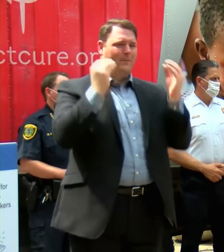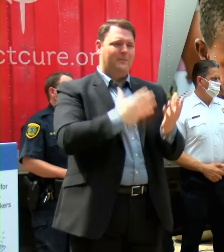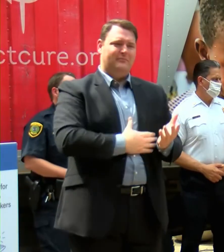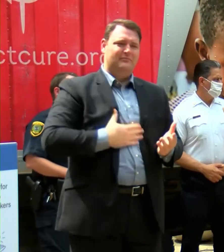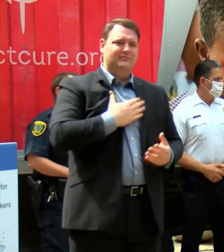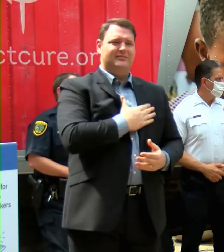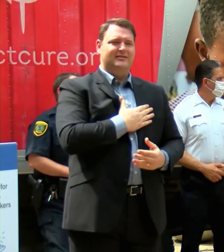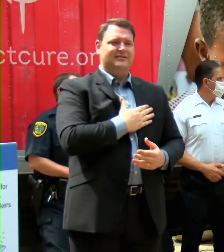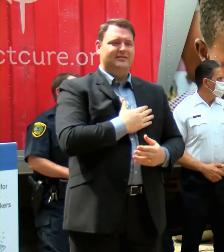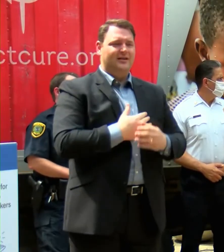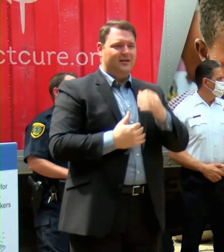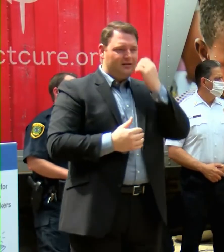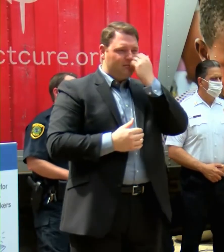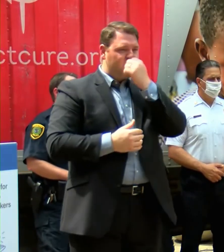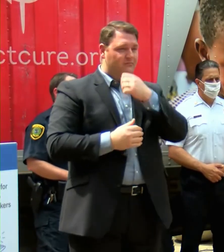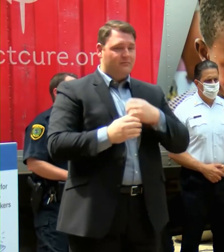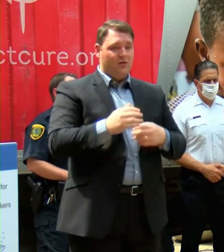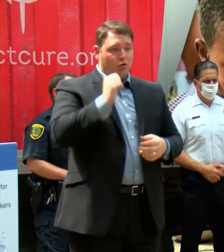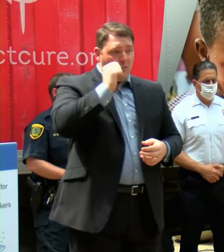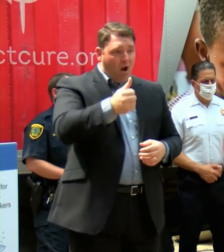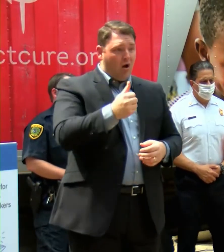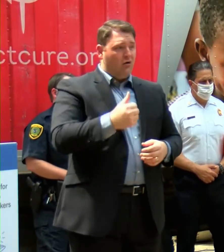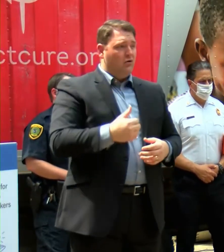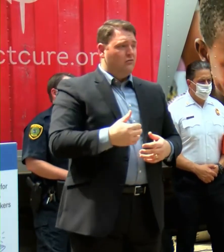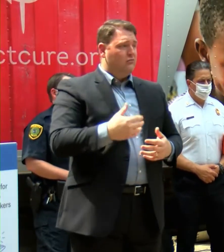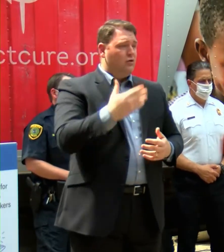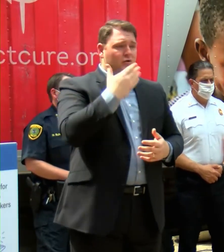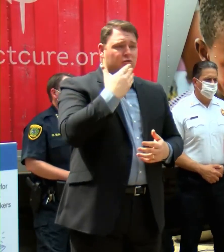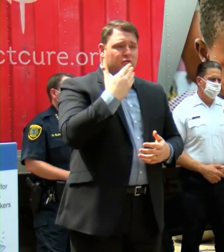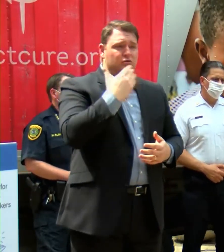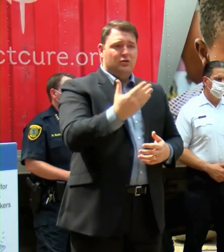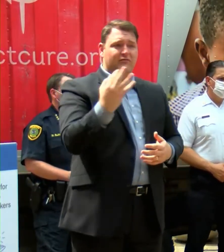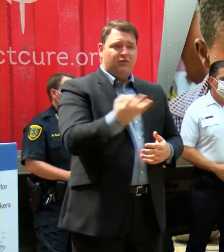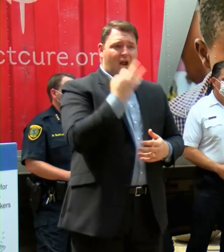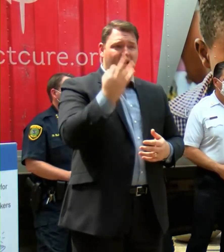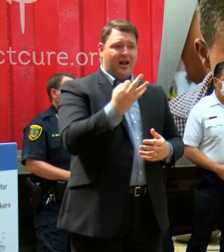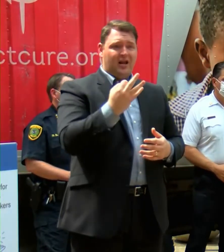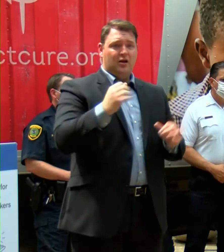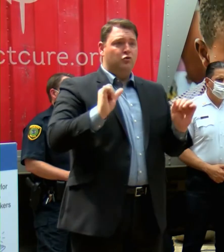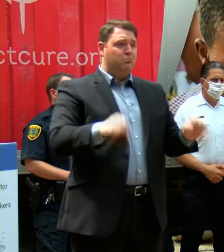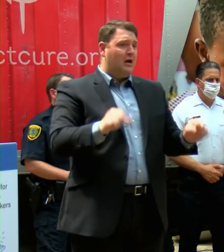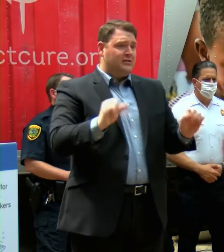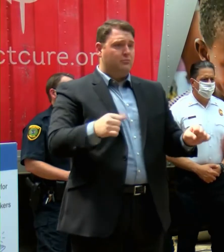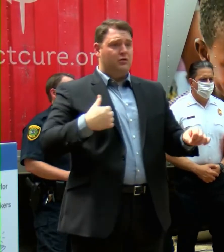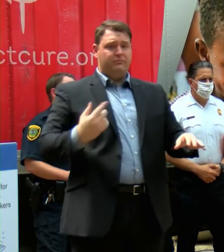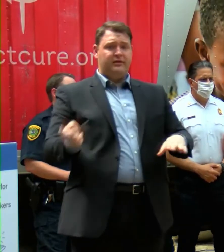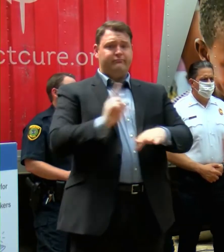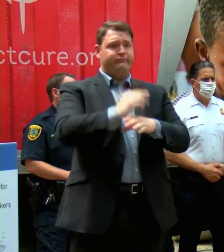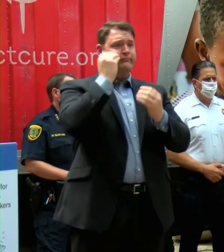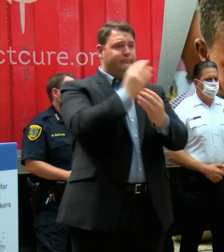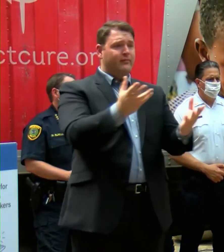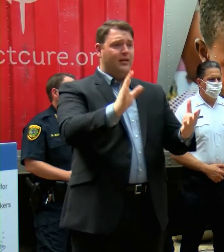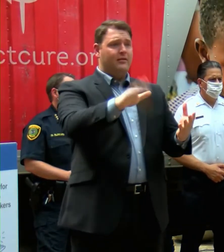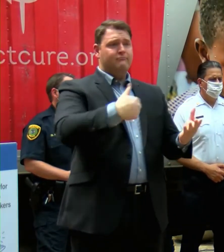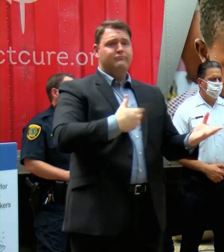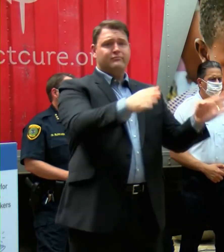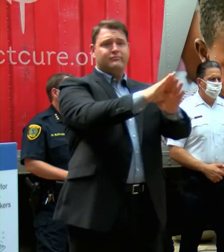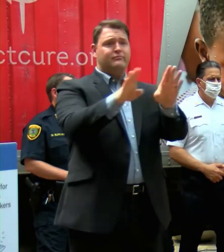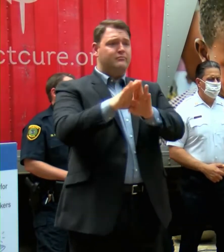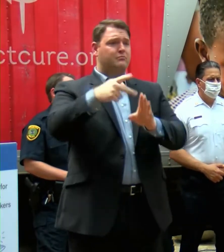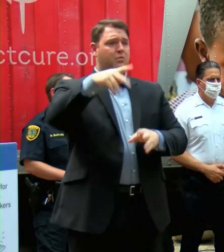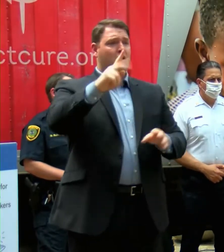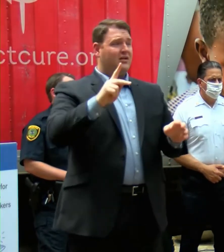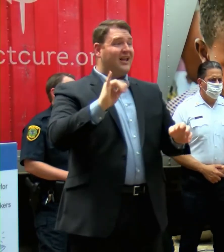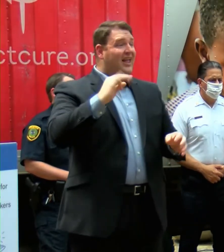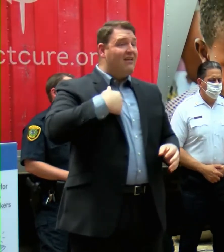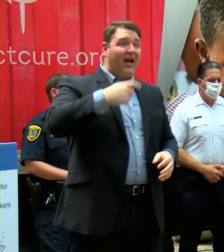or Friday, on Good Friday, I could come before this mic and say to you, I'm shutting the parks down. And if I have